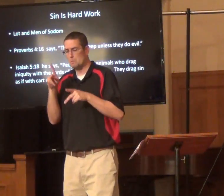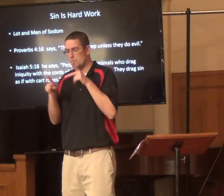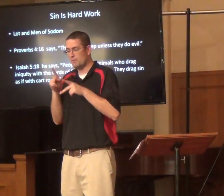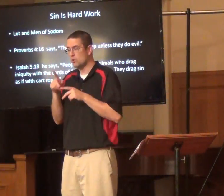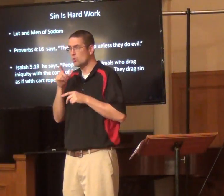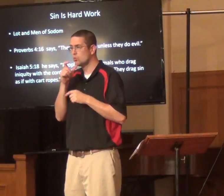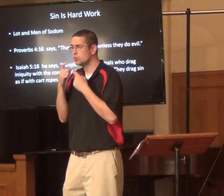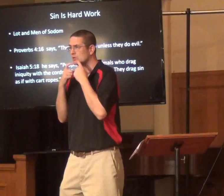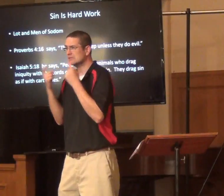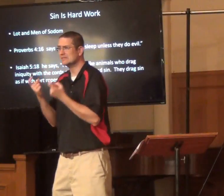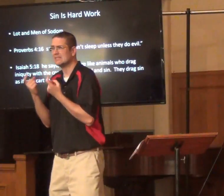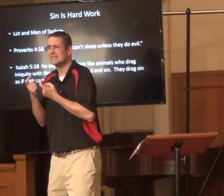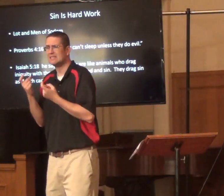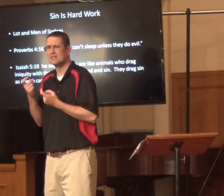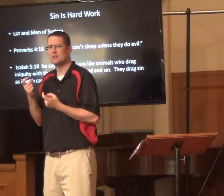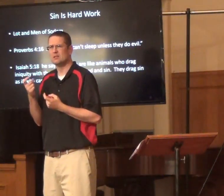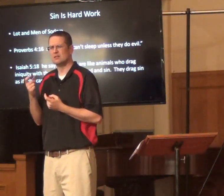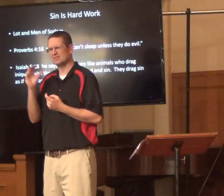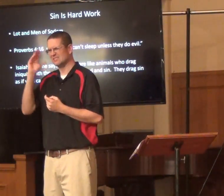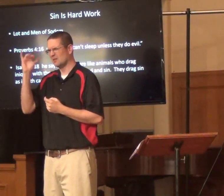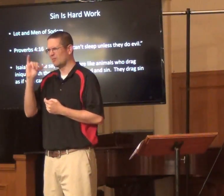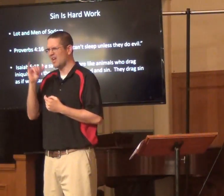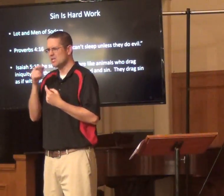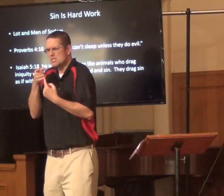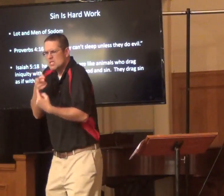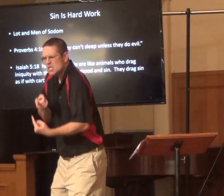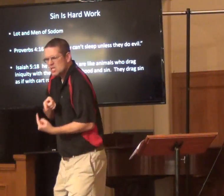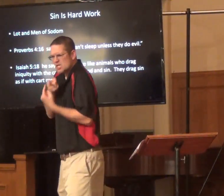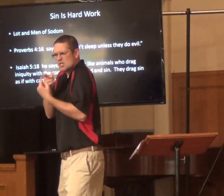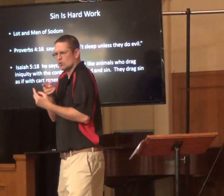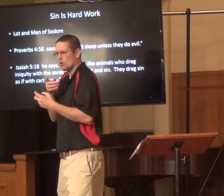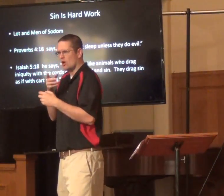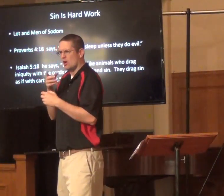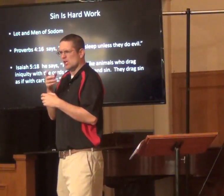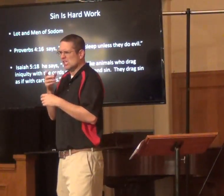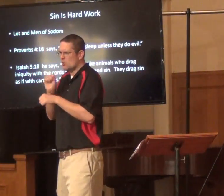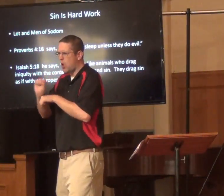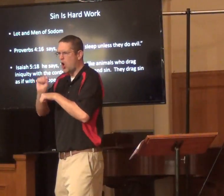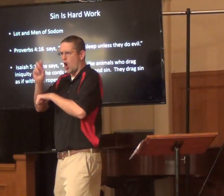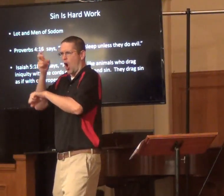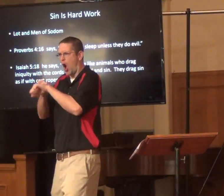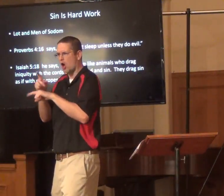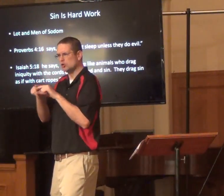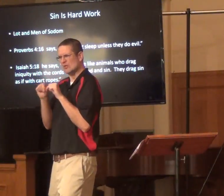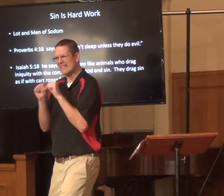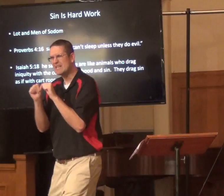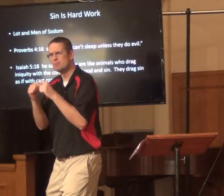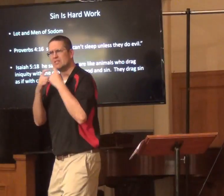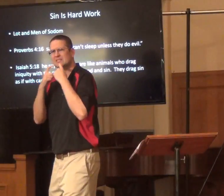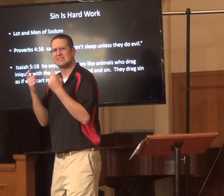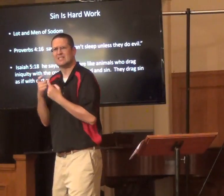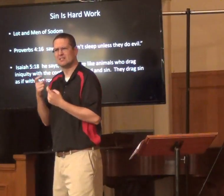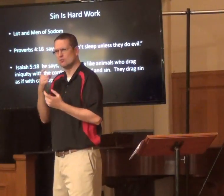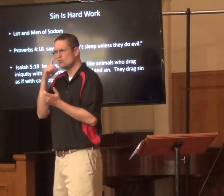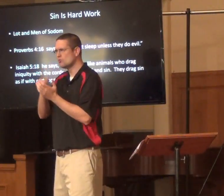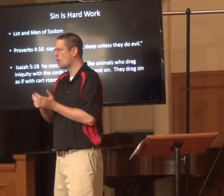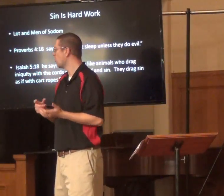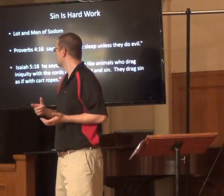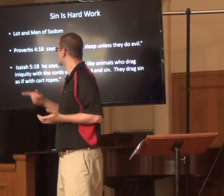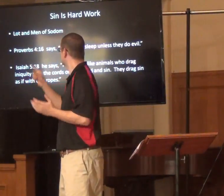Notice that people who sin seems like they have to work harder and harder to keep on